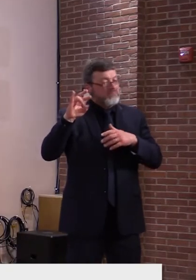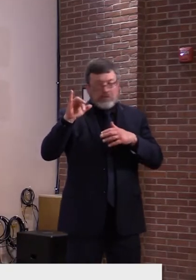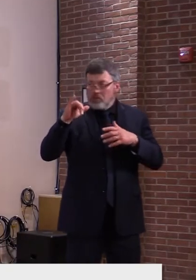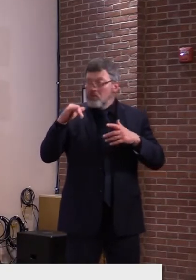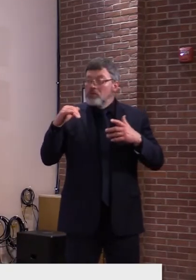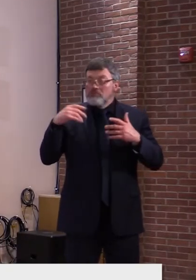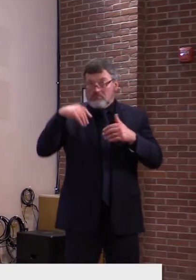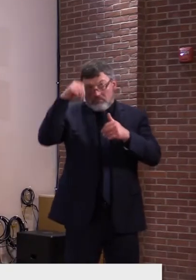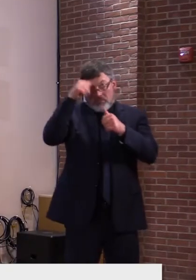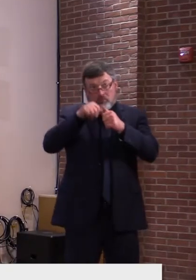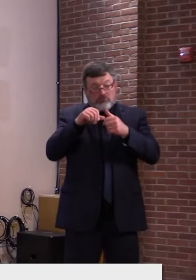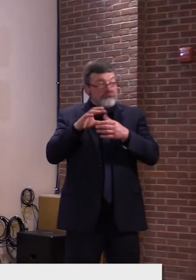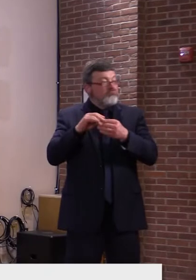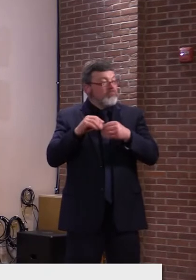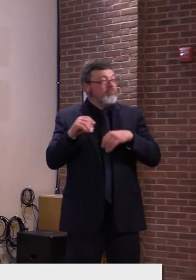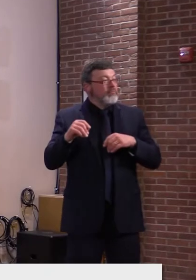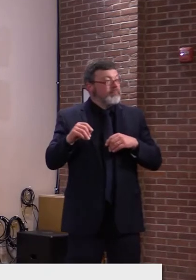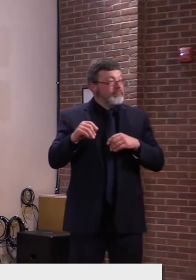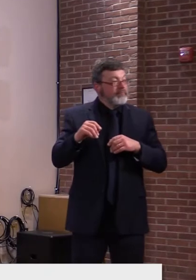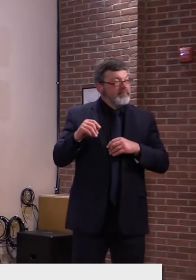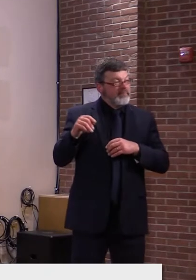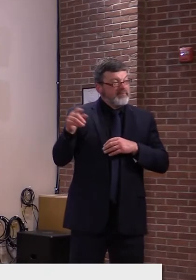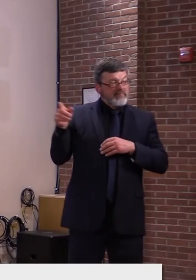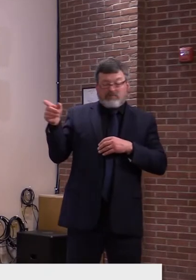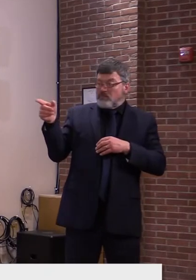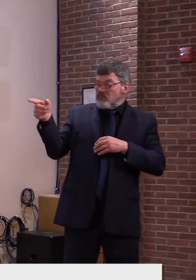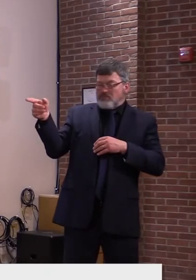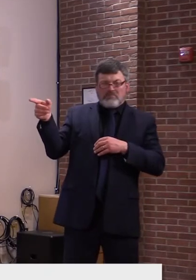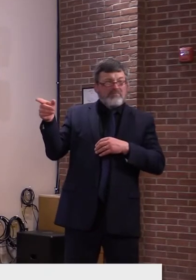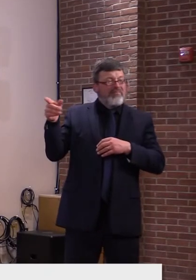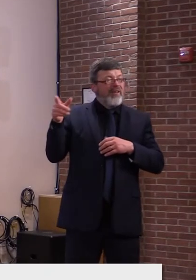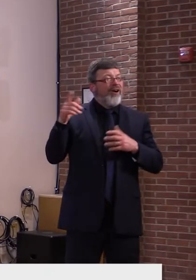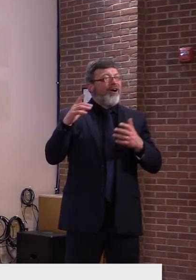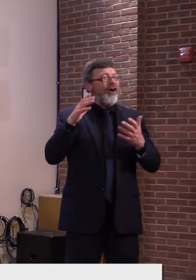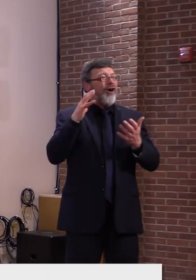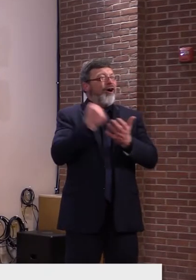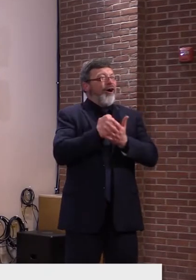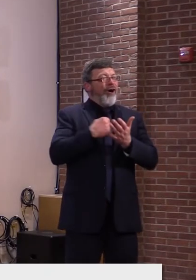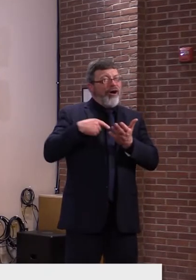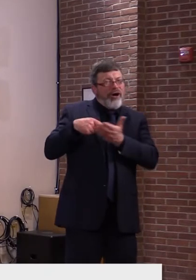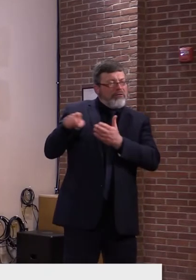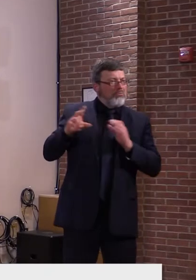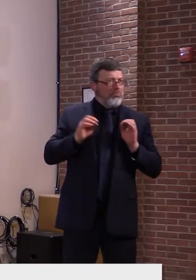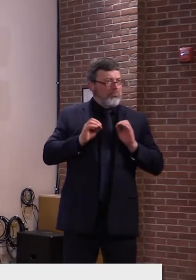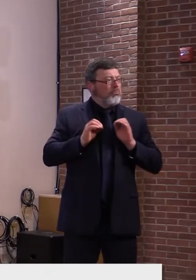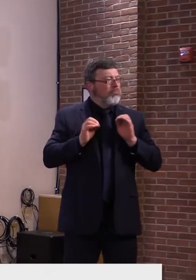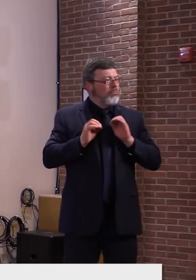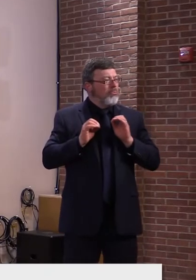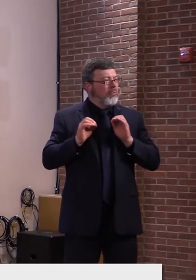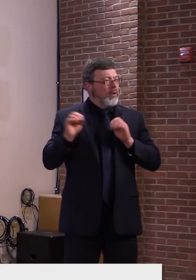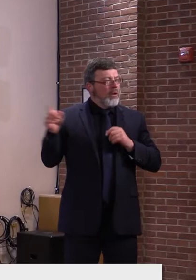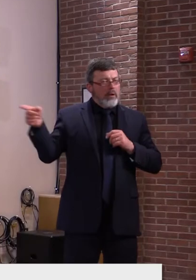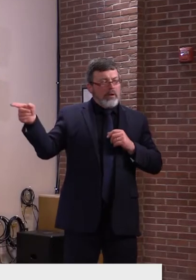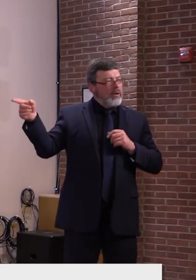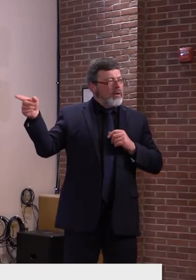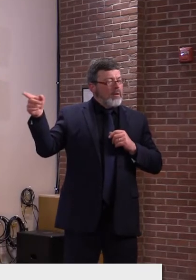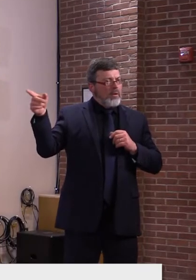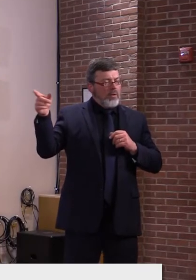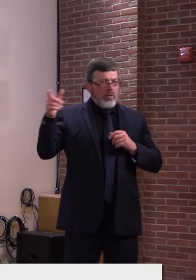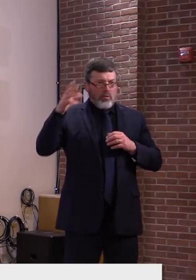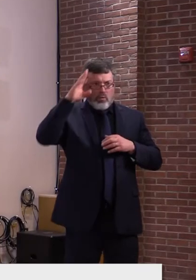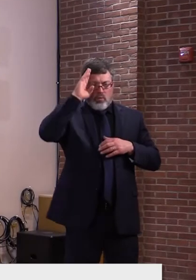he will not benefit from this in any way, but he has been dogmatic in terms of sounding the